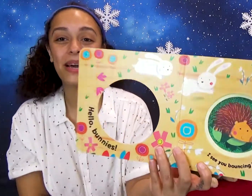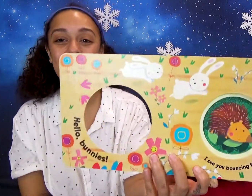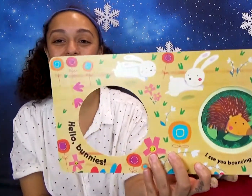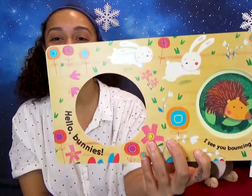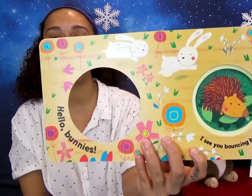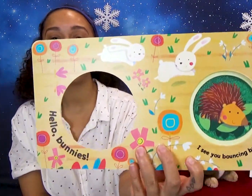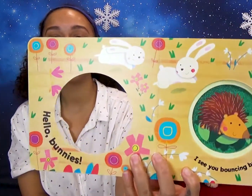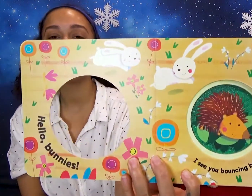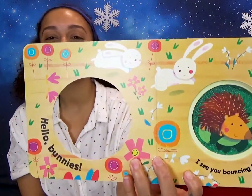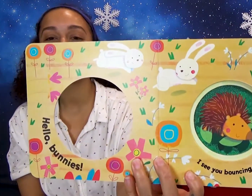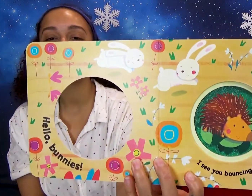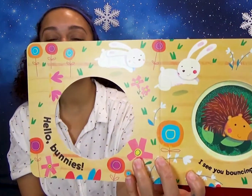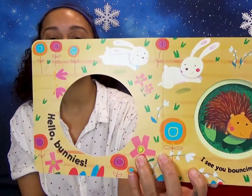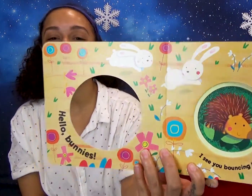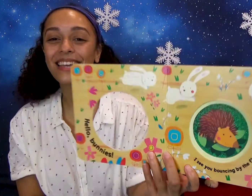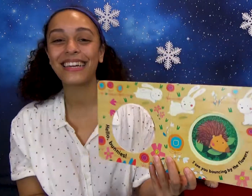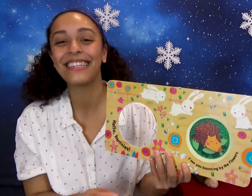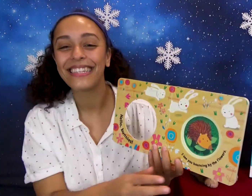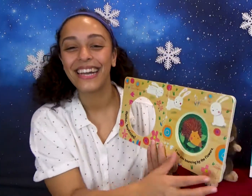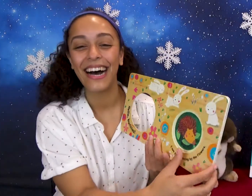bunny? Good job.